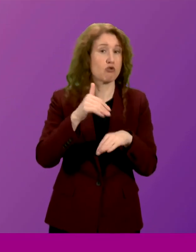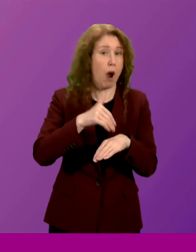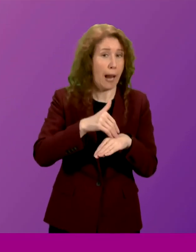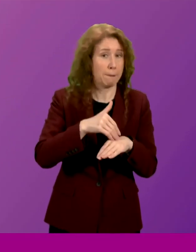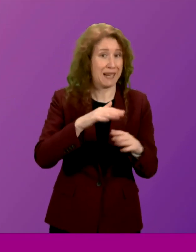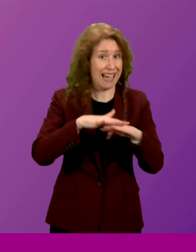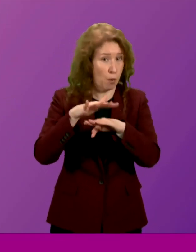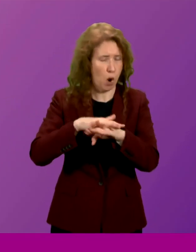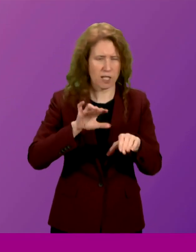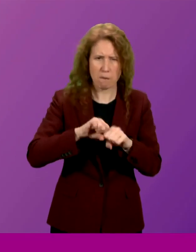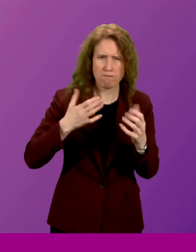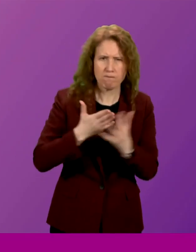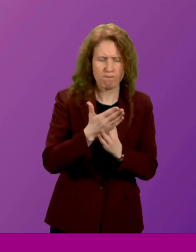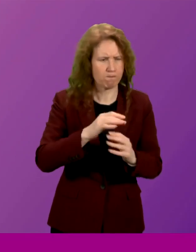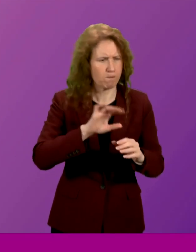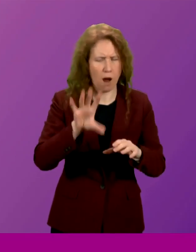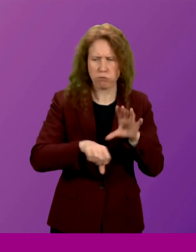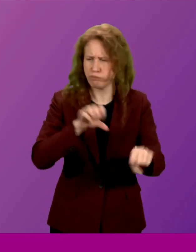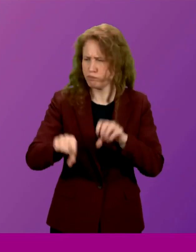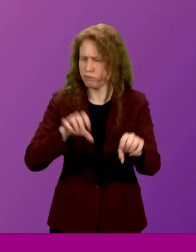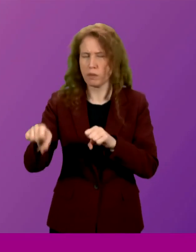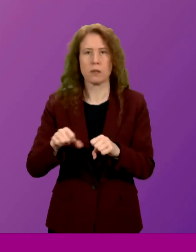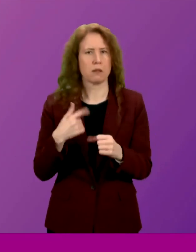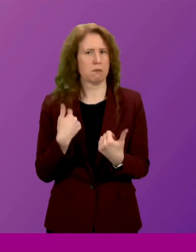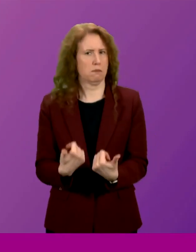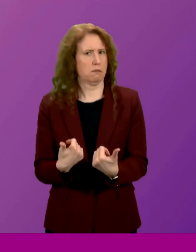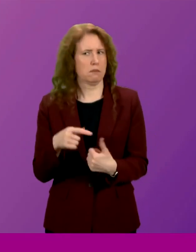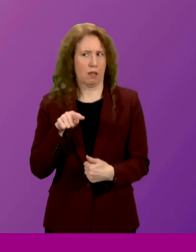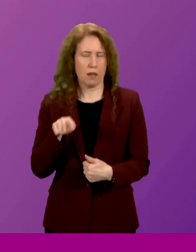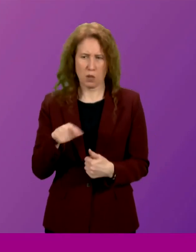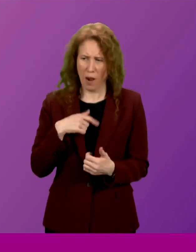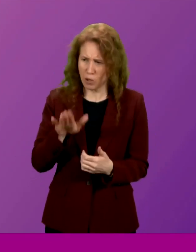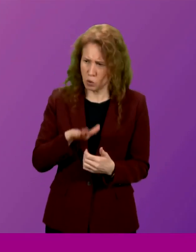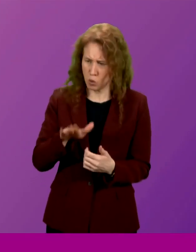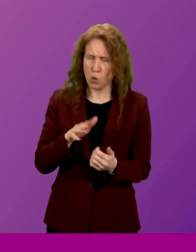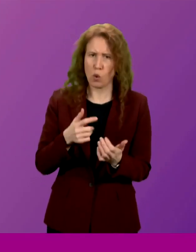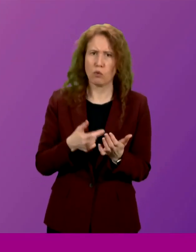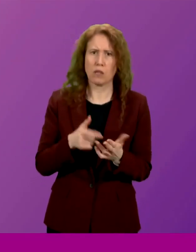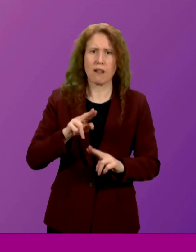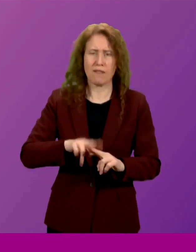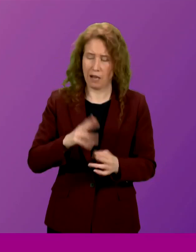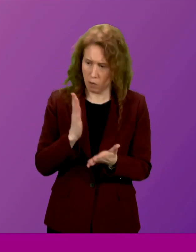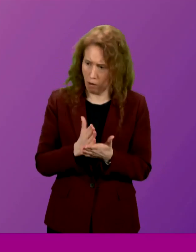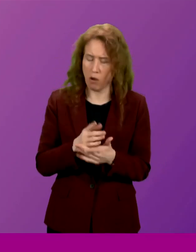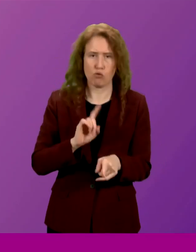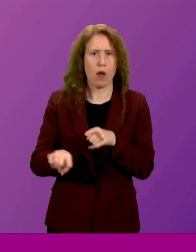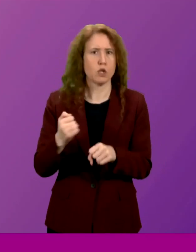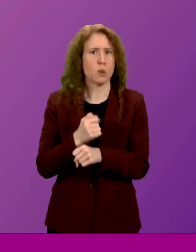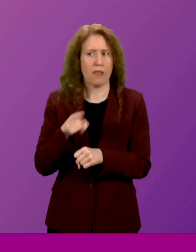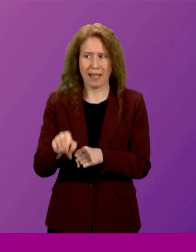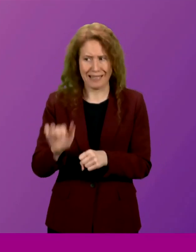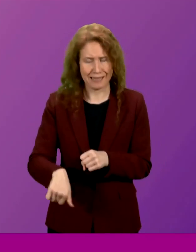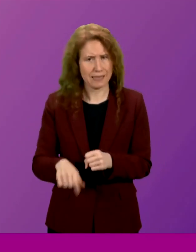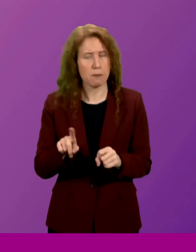shattered as a consequence of our efforts. So I assure Mr Finlay of our determination to do all of that activity, but